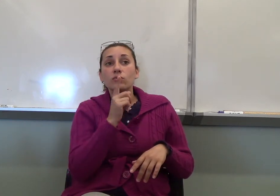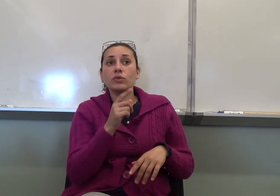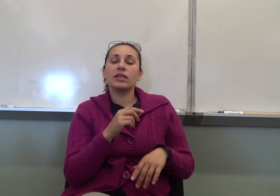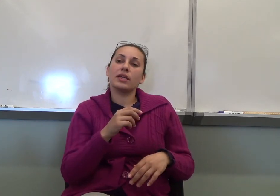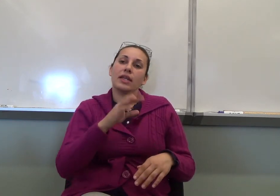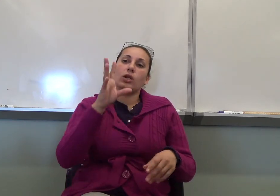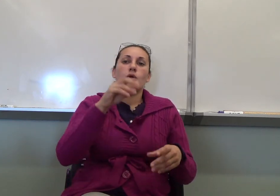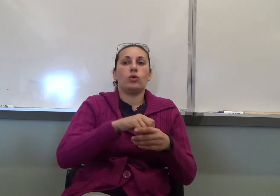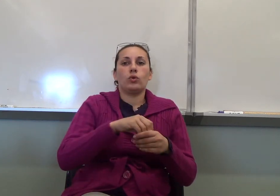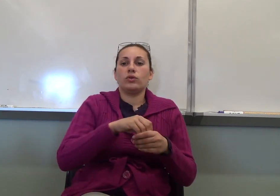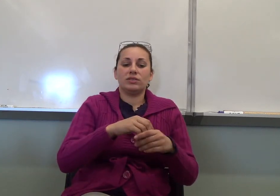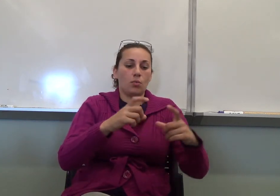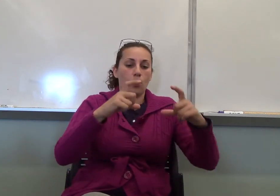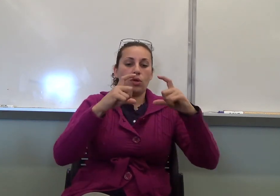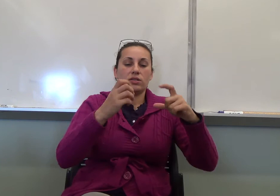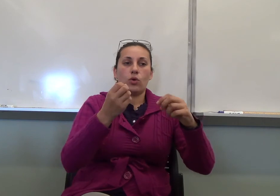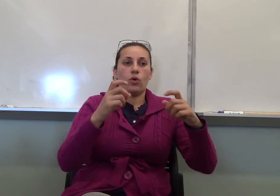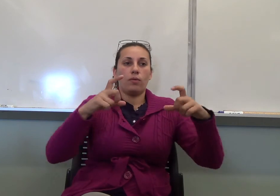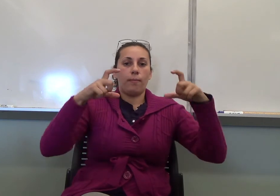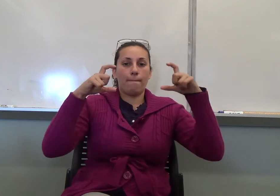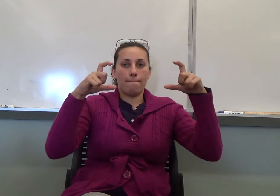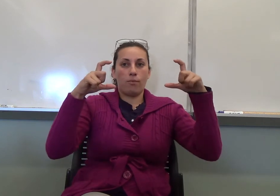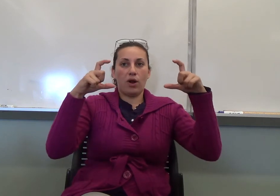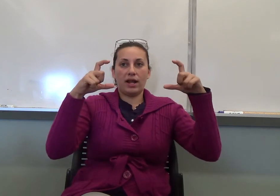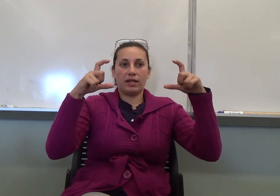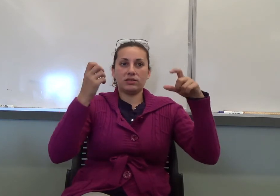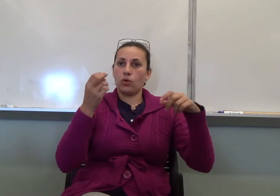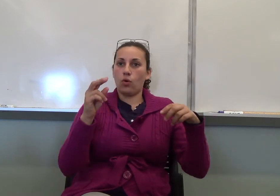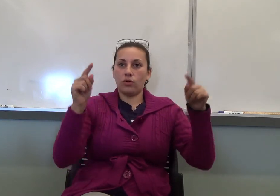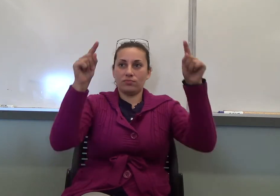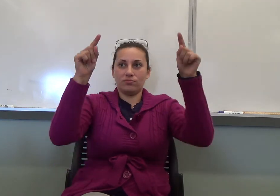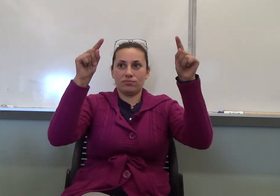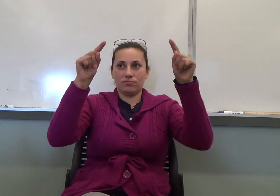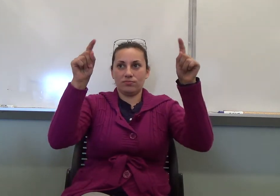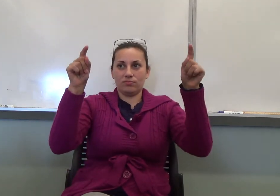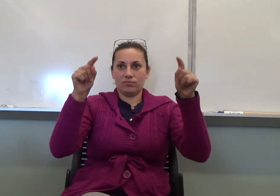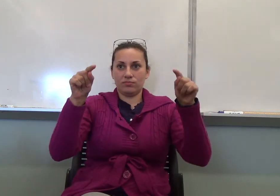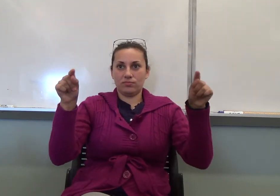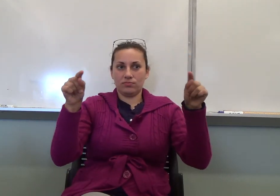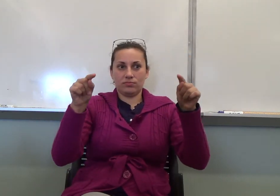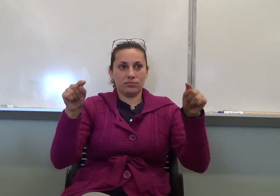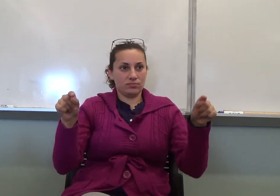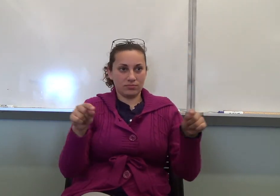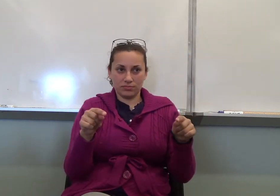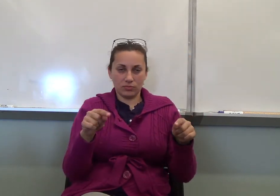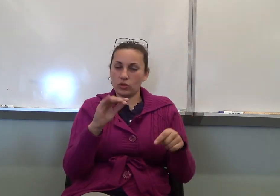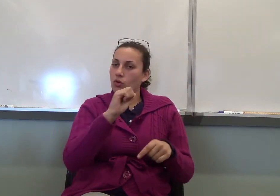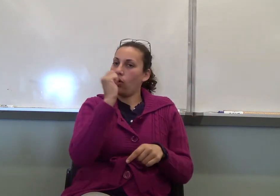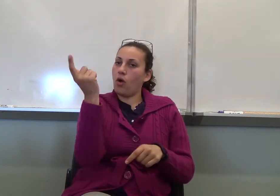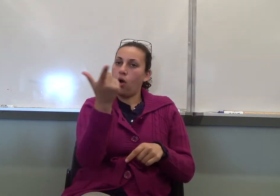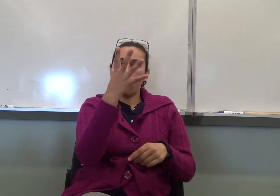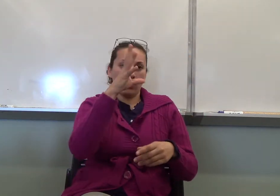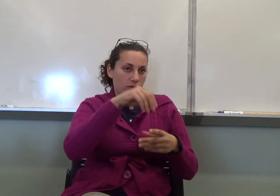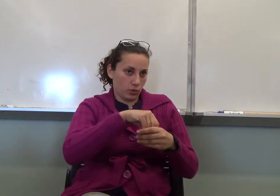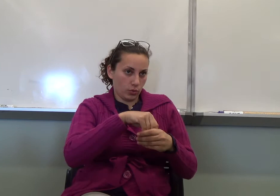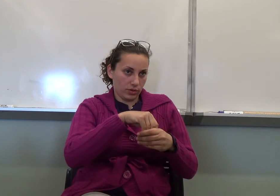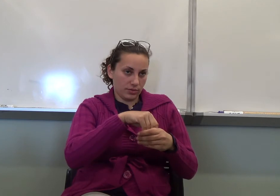all, like square brackets or curly braces. They're all included in this one category. So next we have to go to